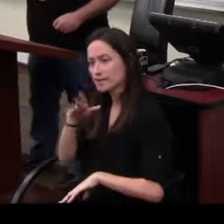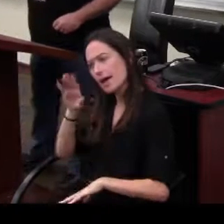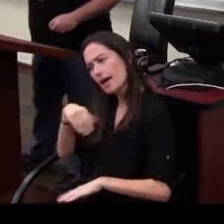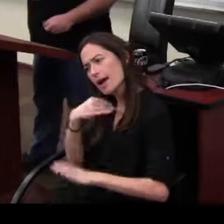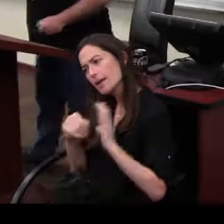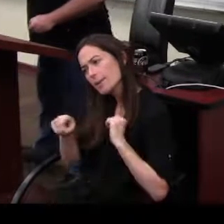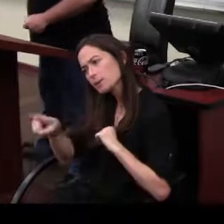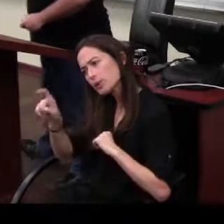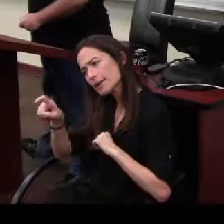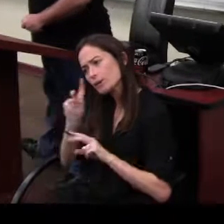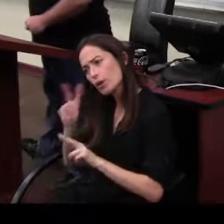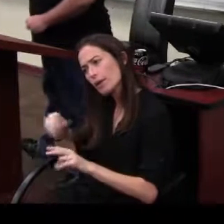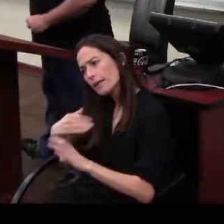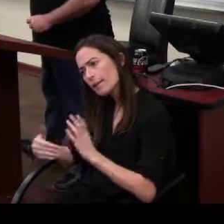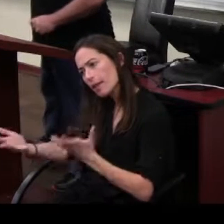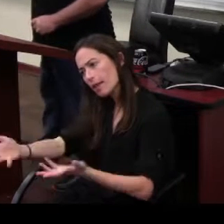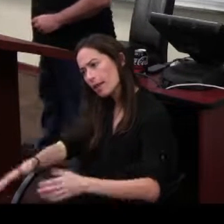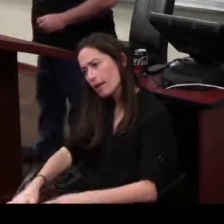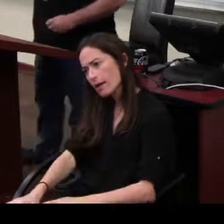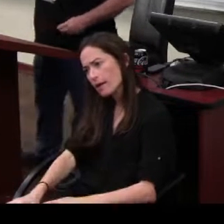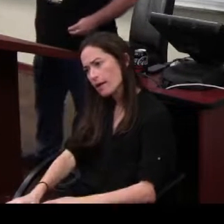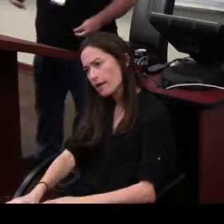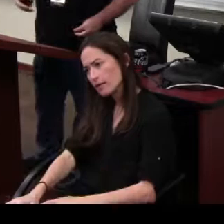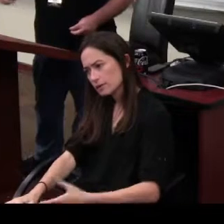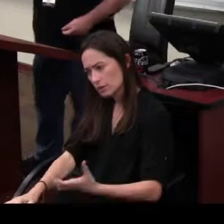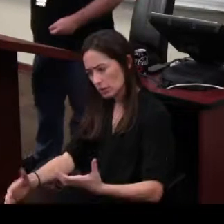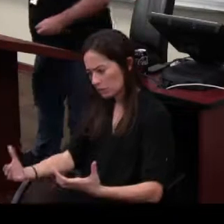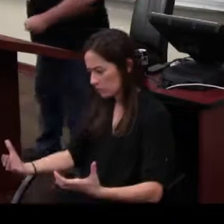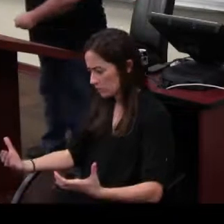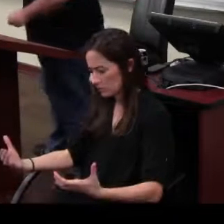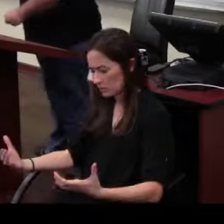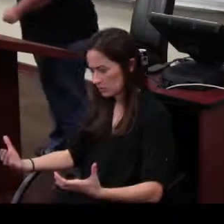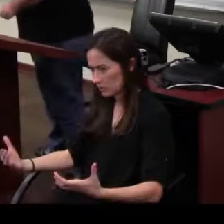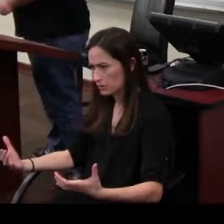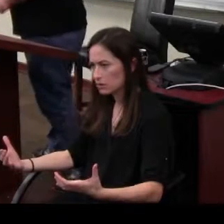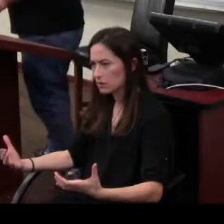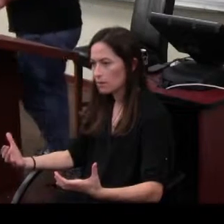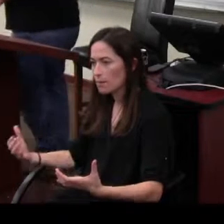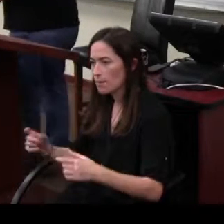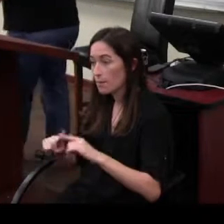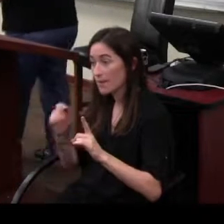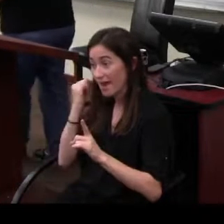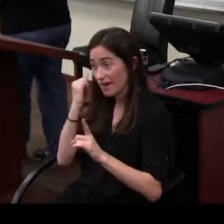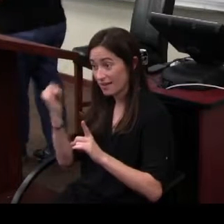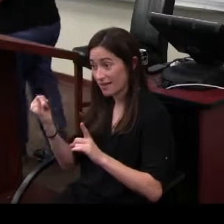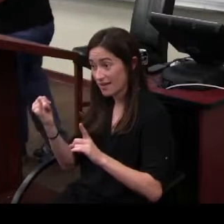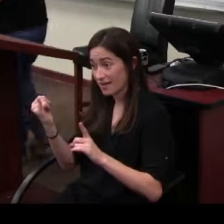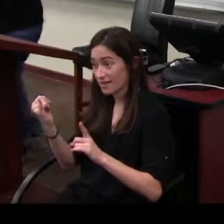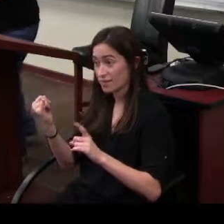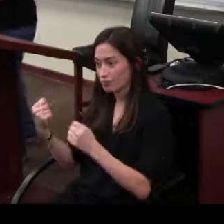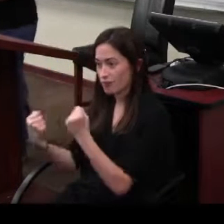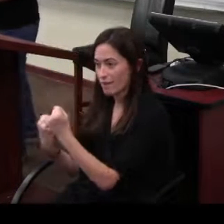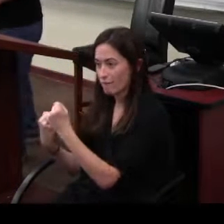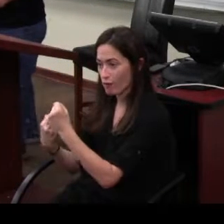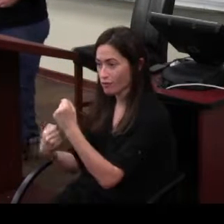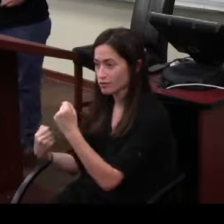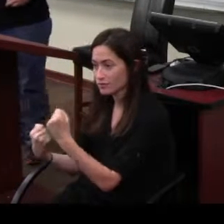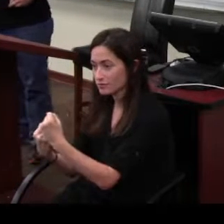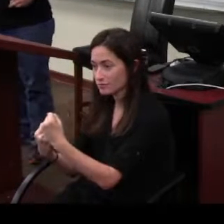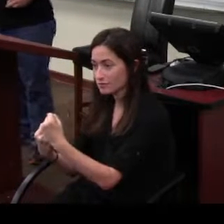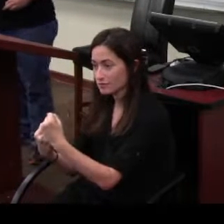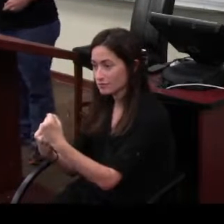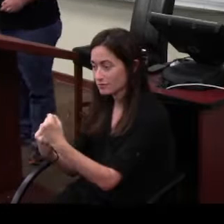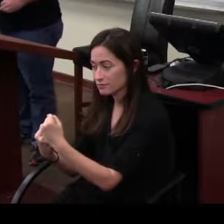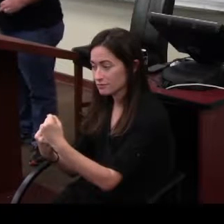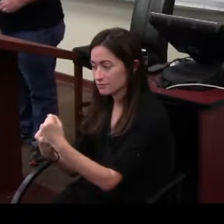you an email. I need you to look at this really quick or do whatever with it, right? The idea being to reinforce the